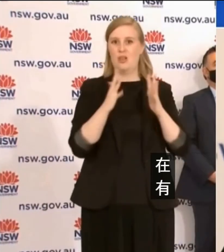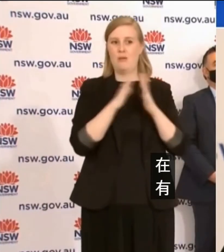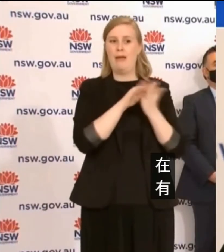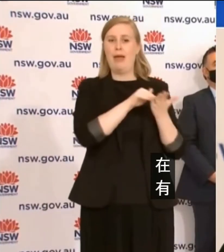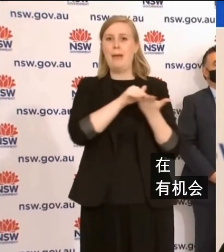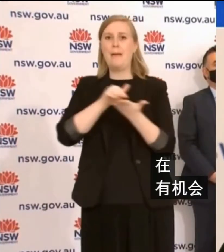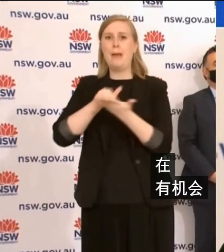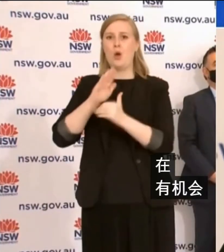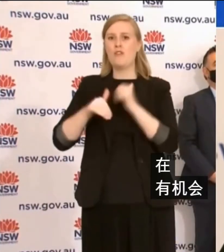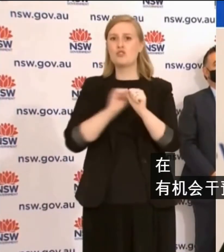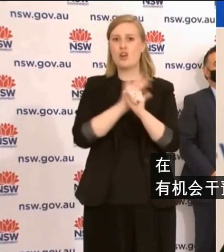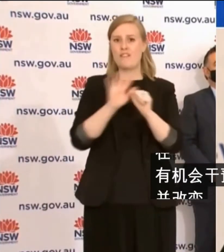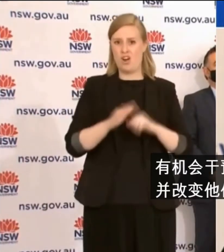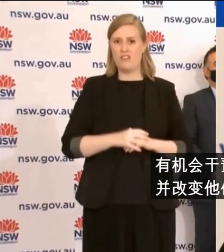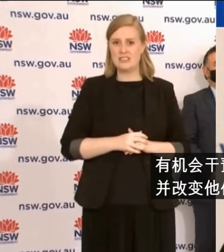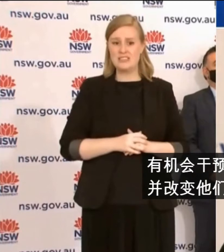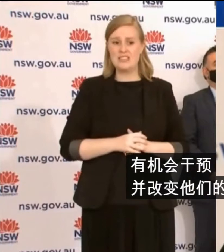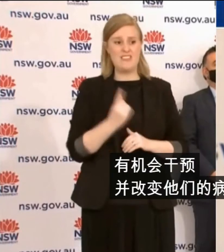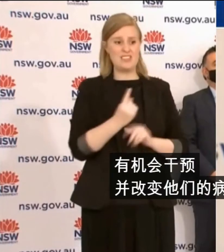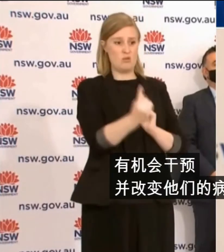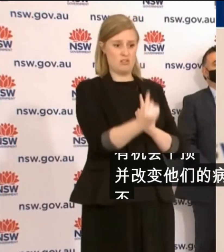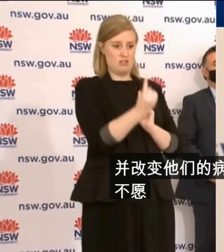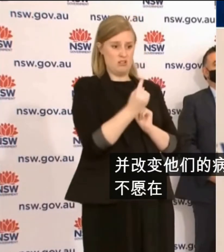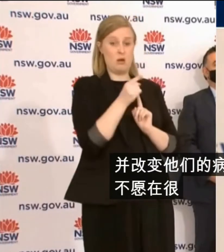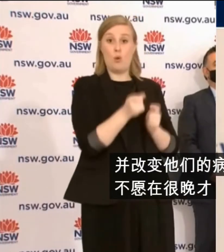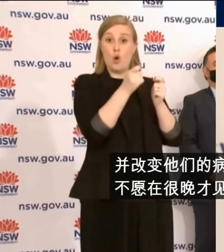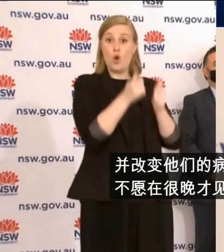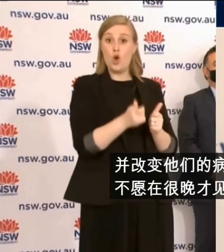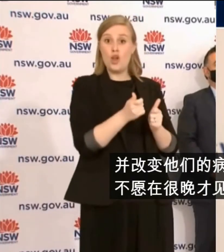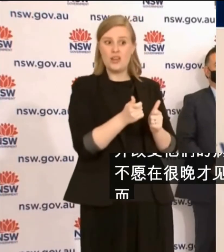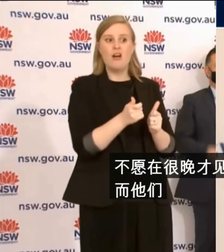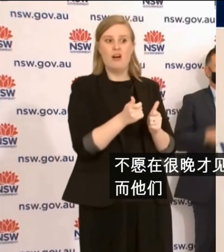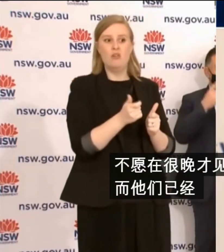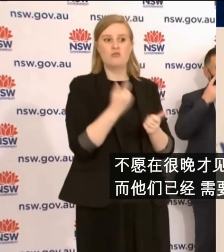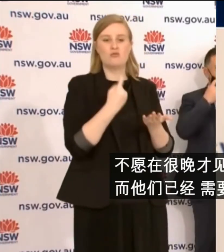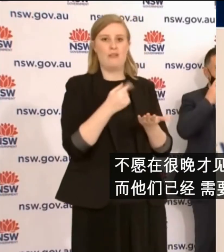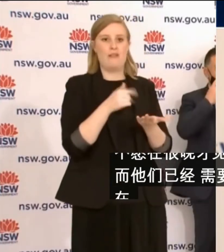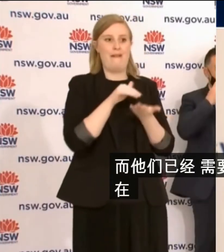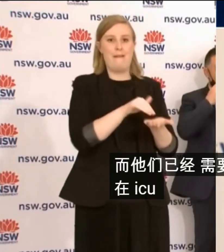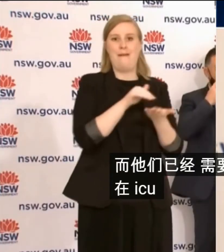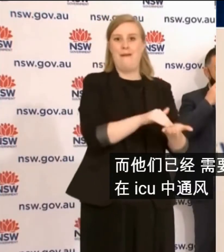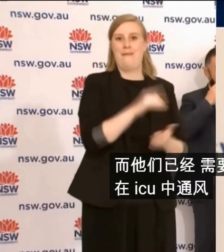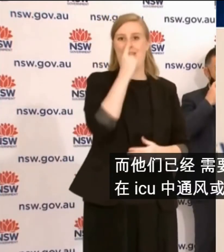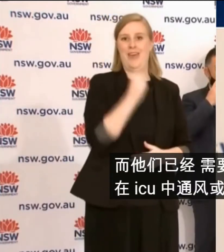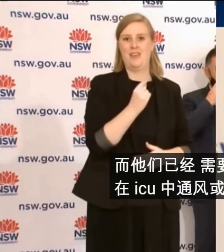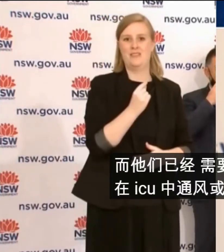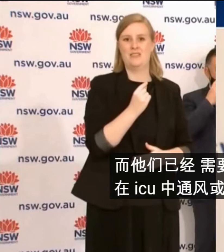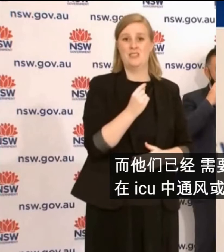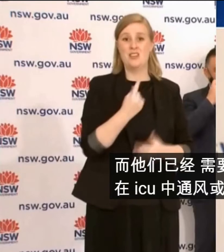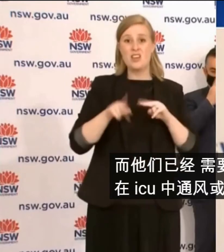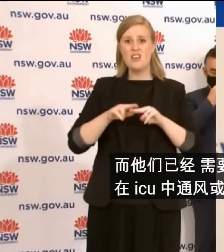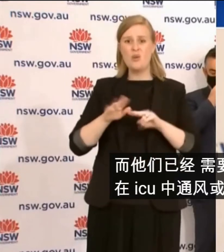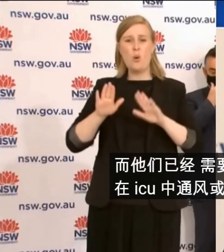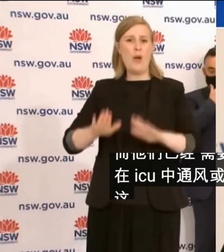we have the chance to intervene and to change the course of their illness than to see them when it's really late and they're already requiring ventilation or time in